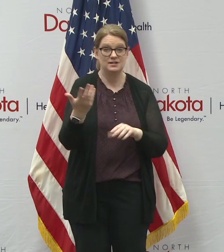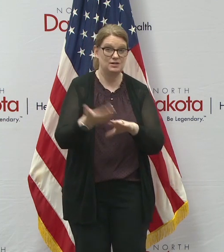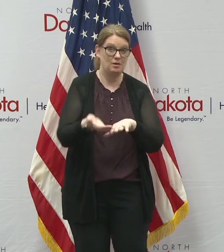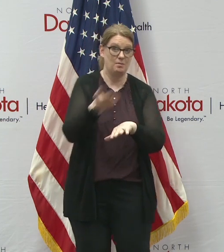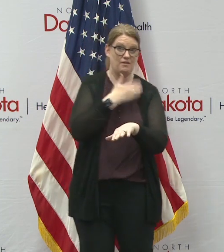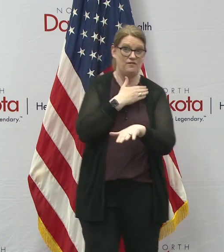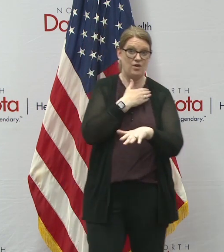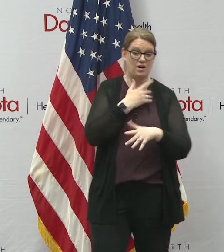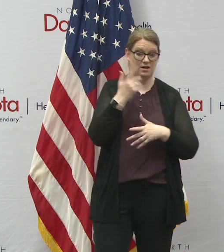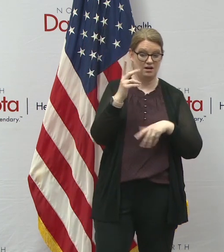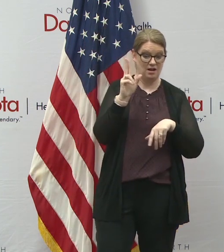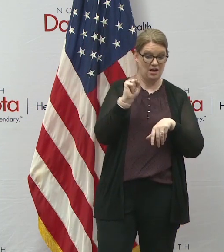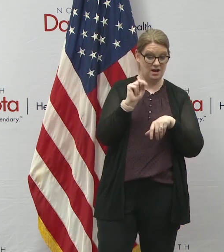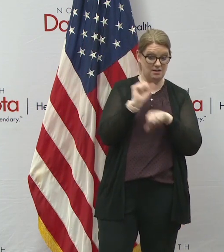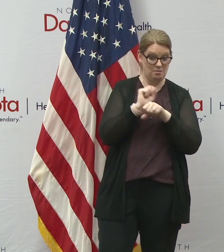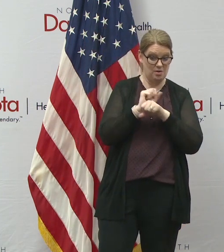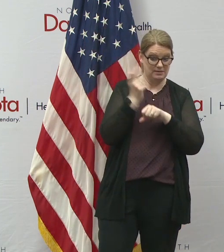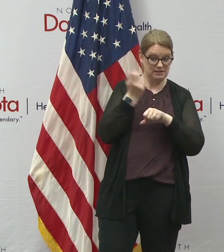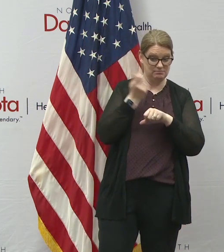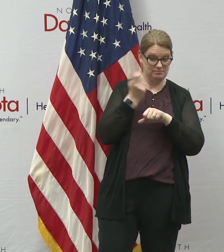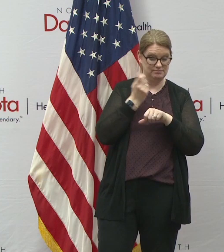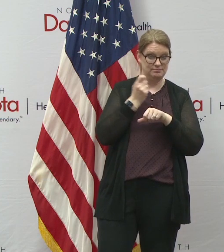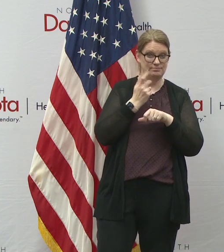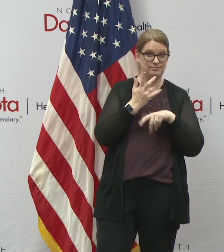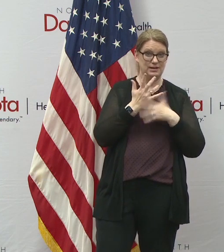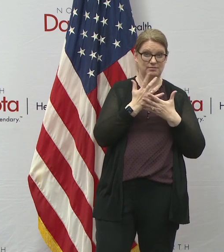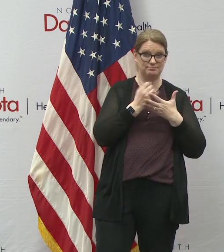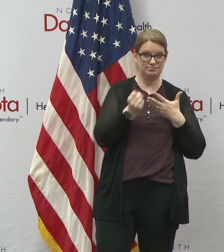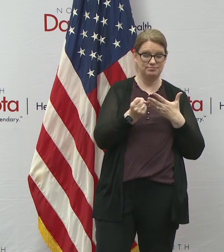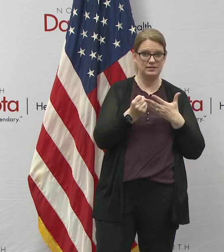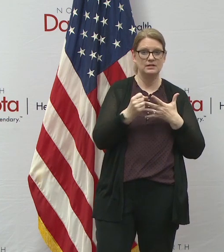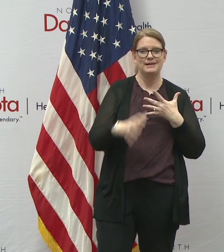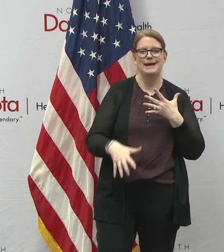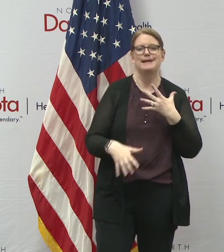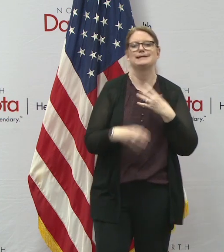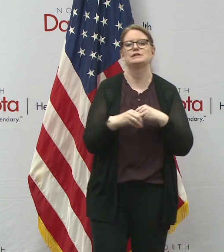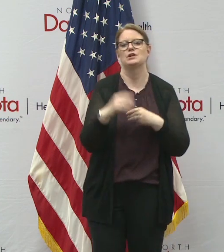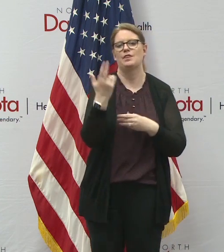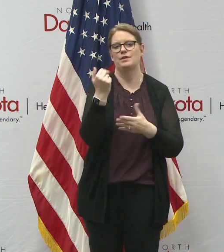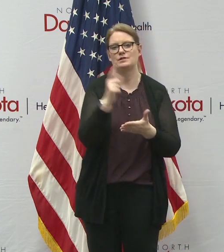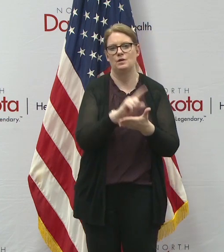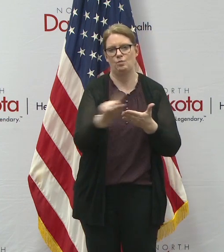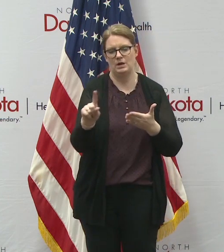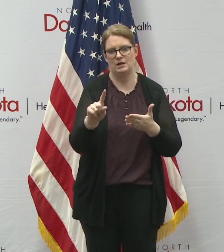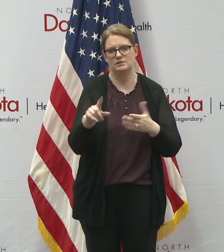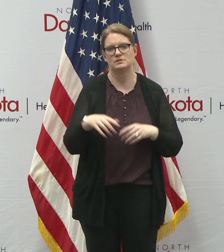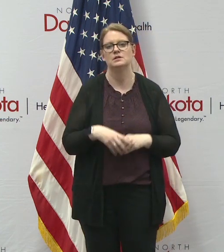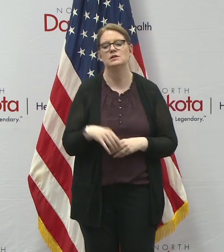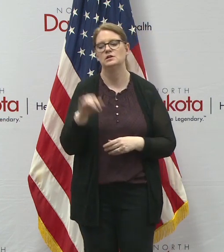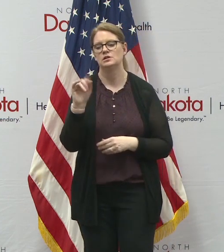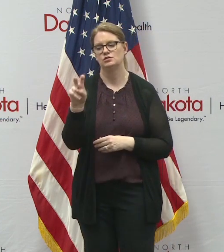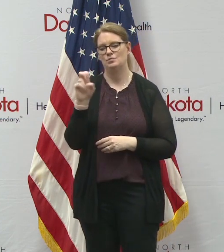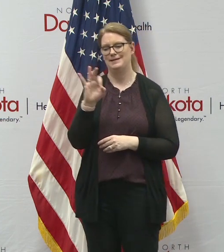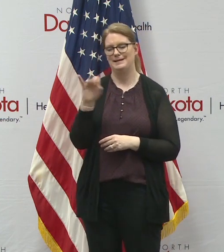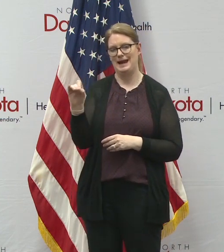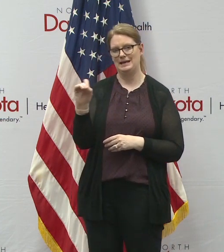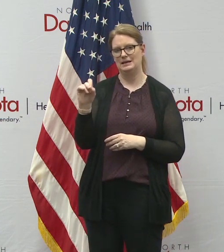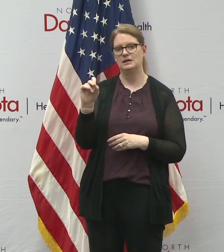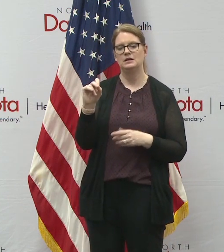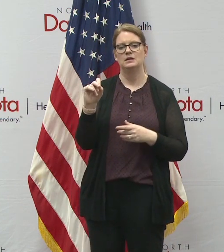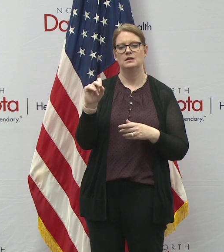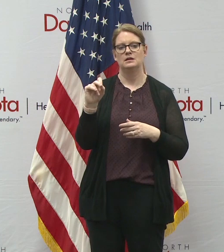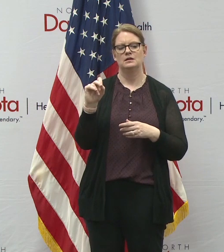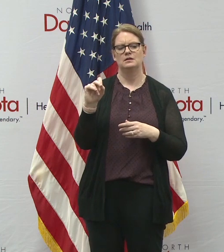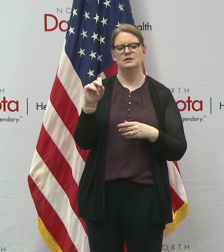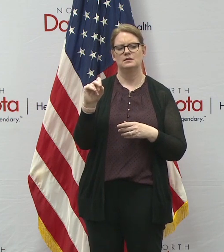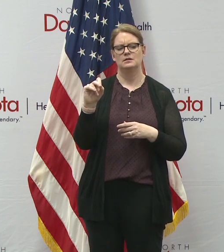unemployment insurance benefits. Claims in that category going live since April 4th, 2,290. And then last